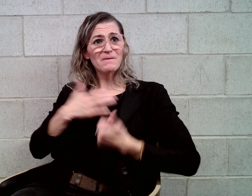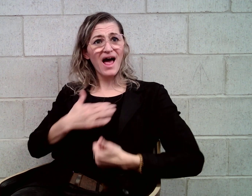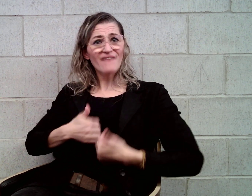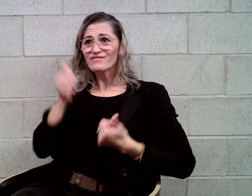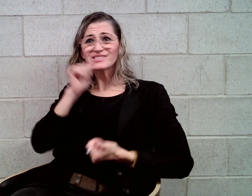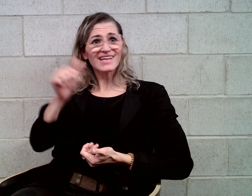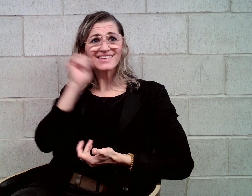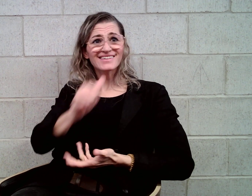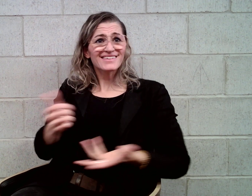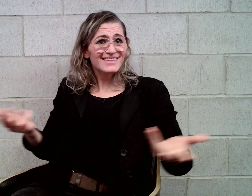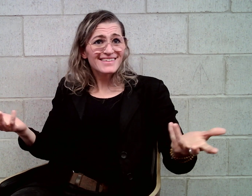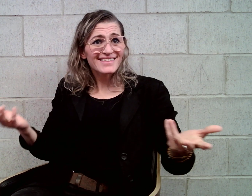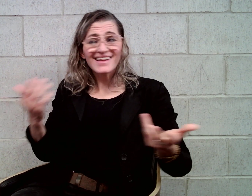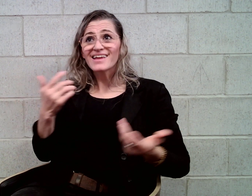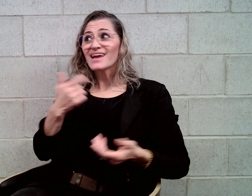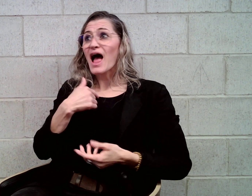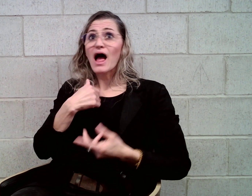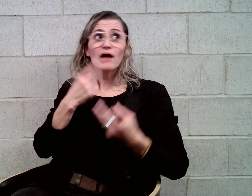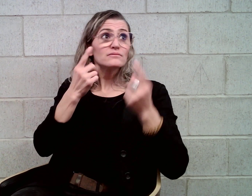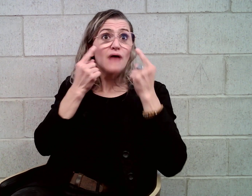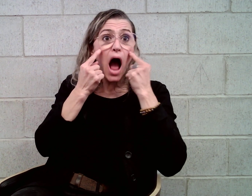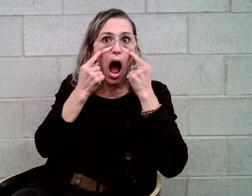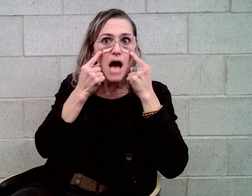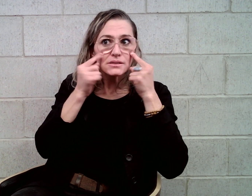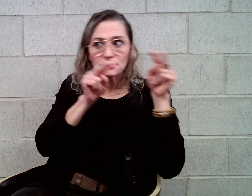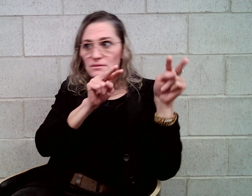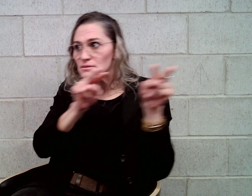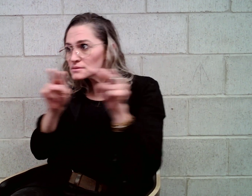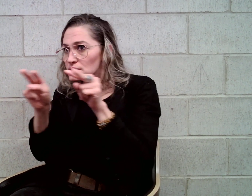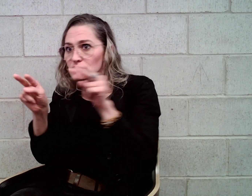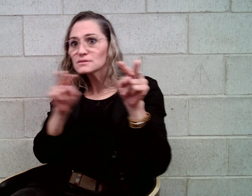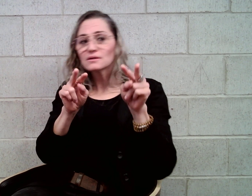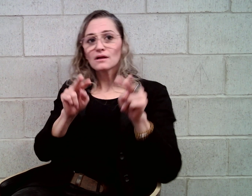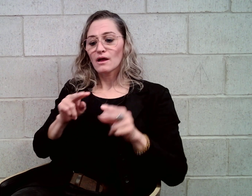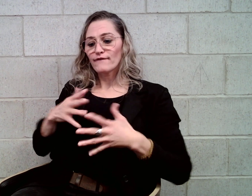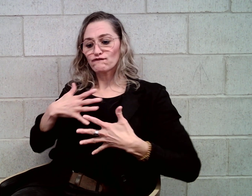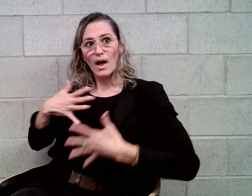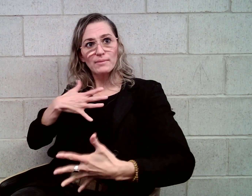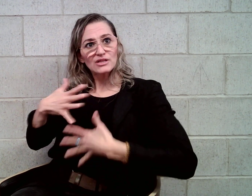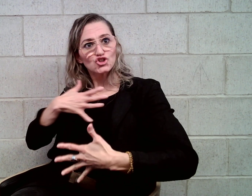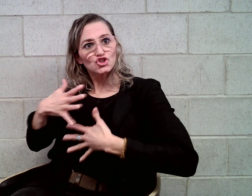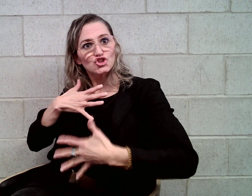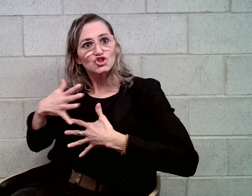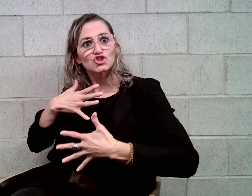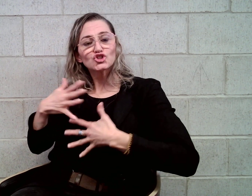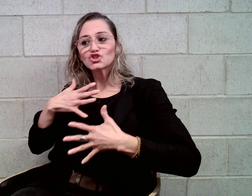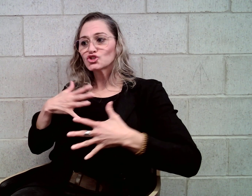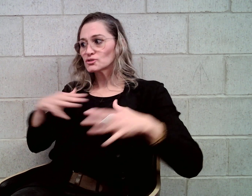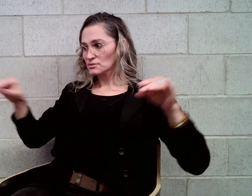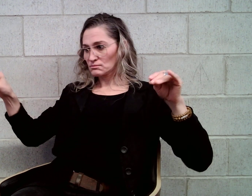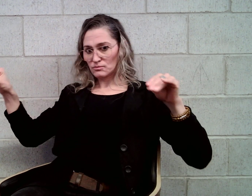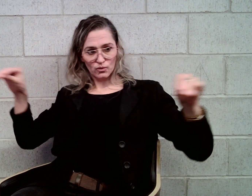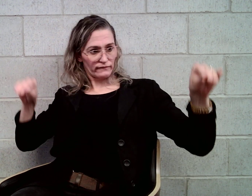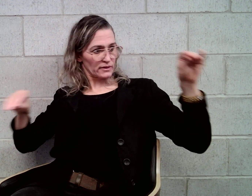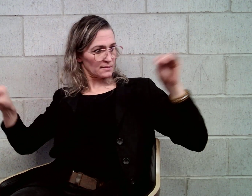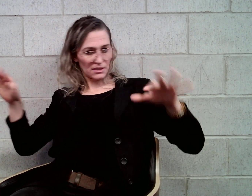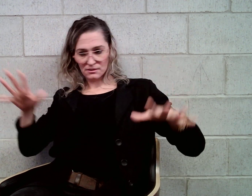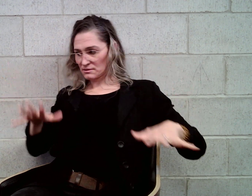carefully visually, and that's not new, that's not just in rehearsal, that's my life. Deaf people are visual people. We attend to